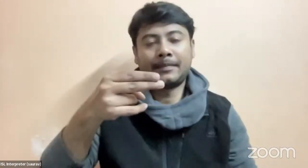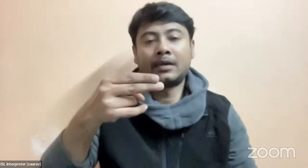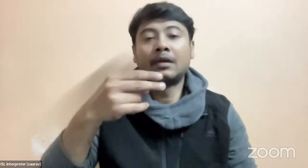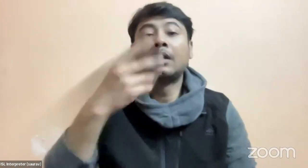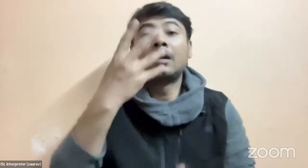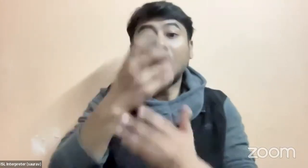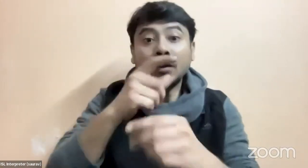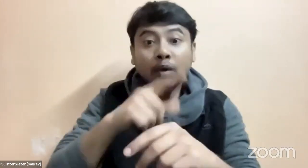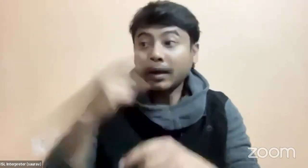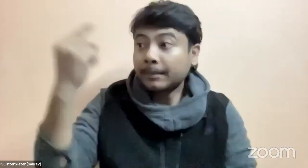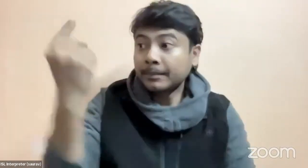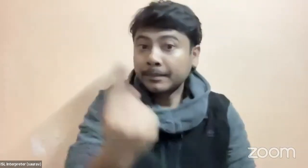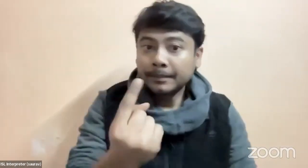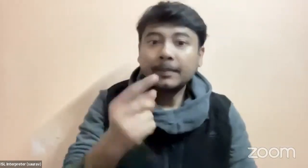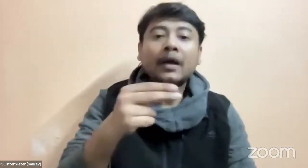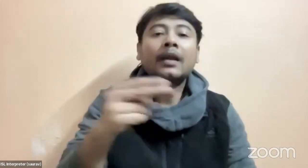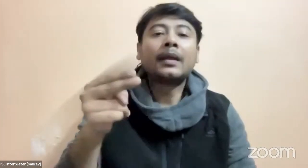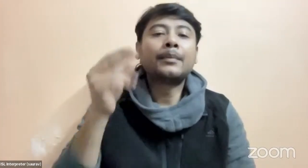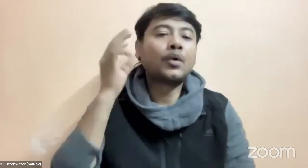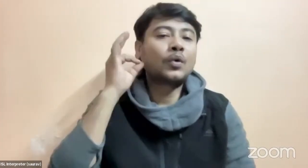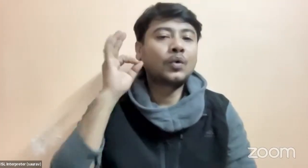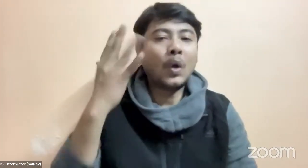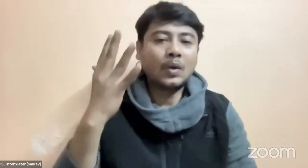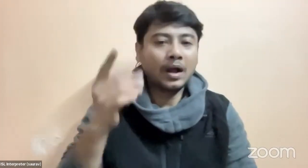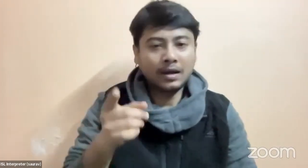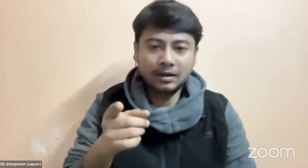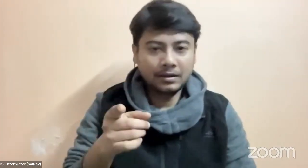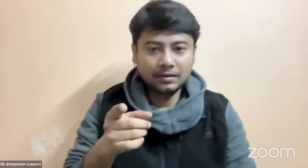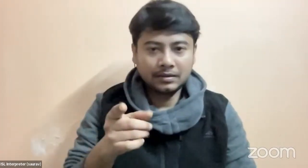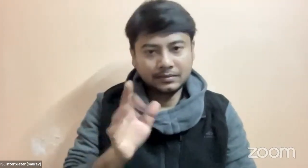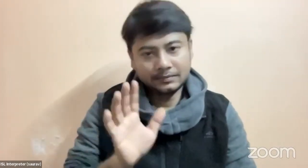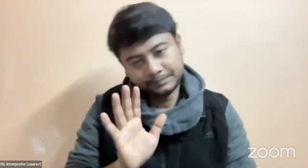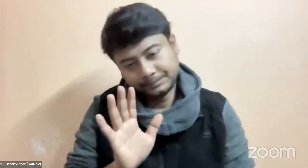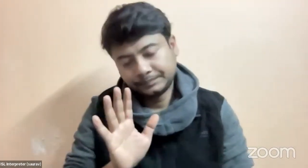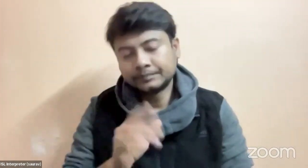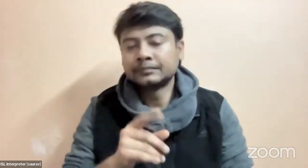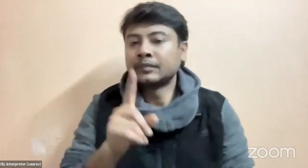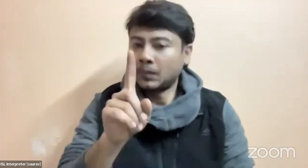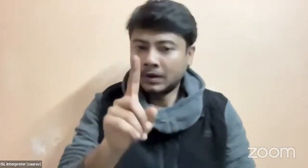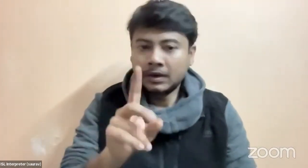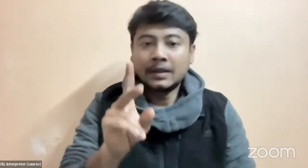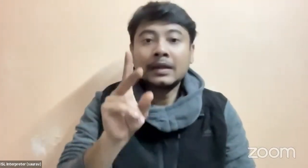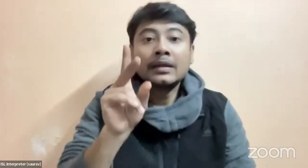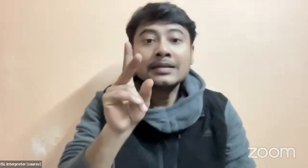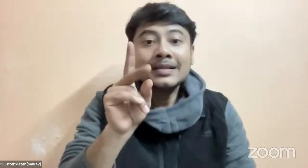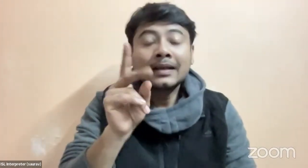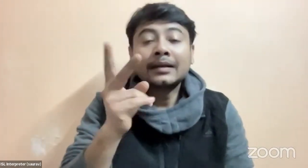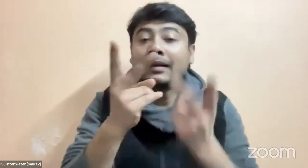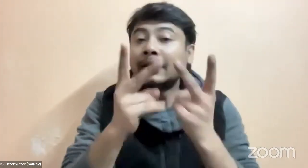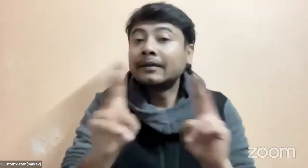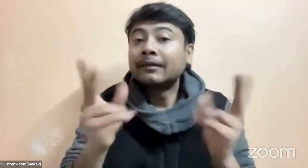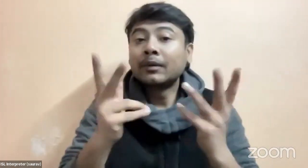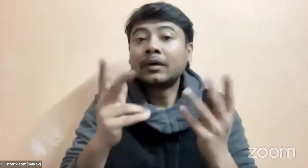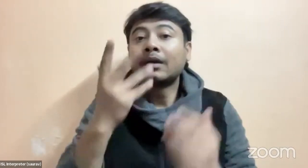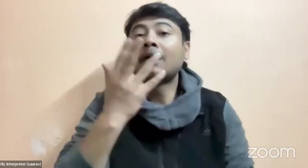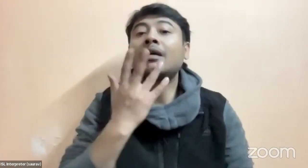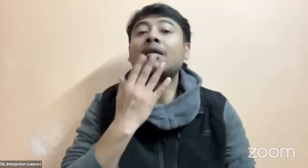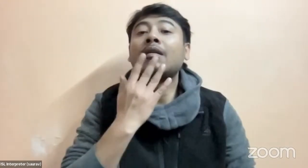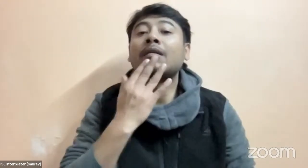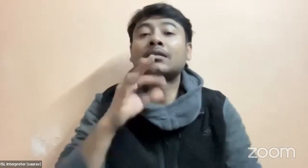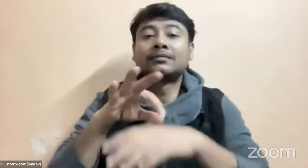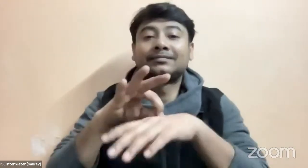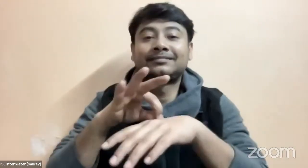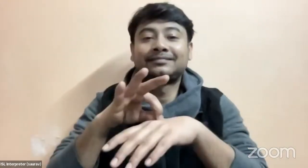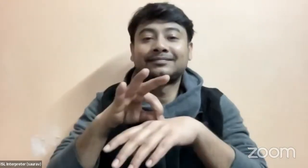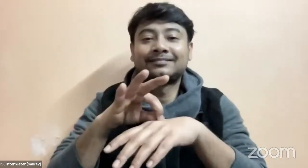Then there are few more differences. One of the difference is Krishna is black in color. That's